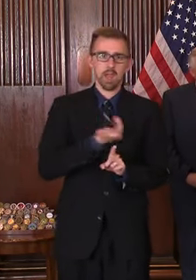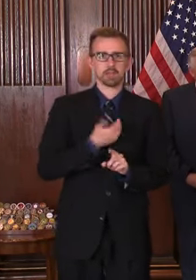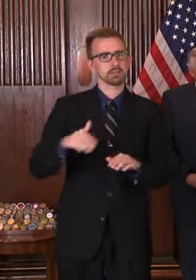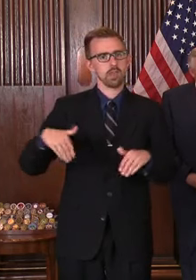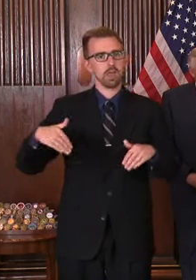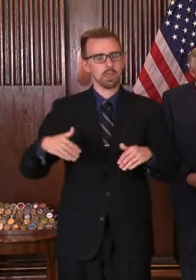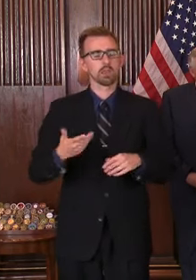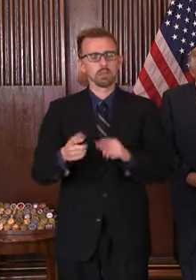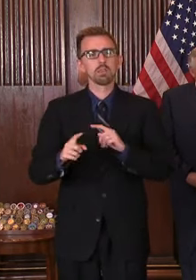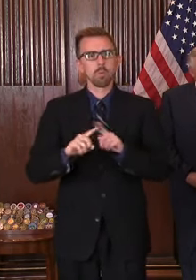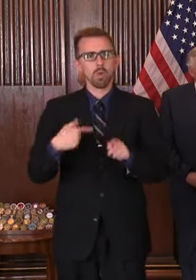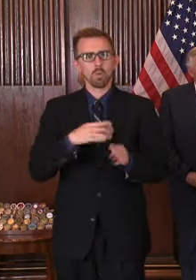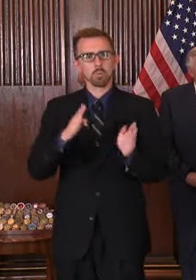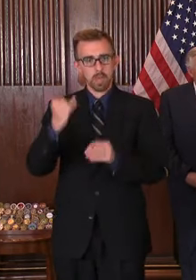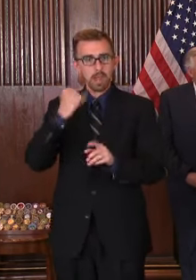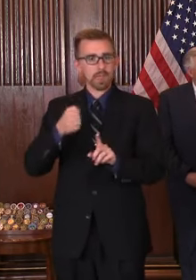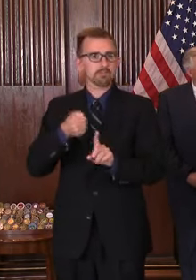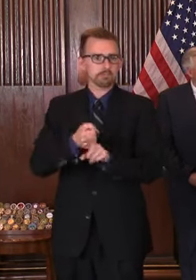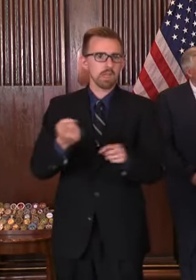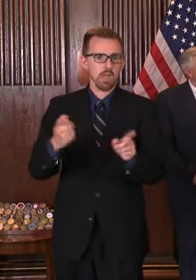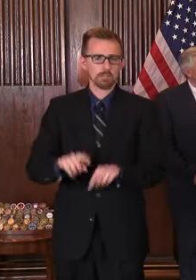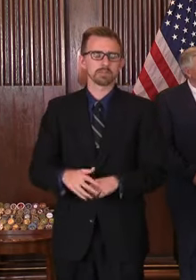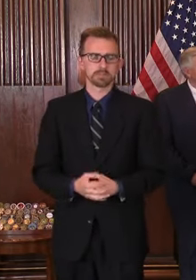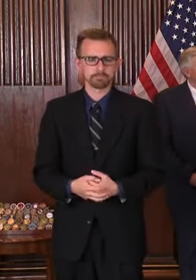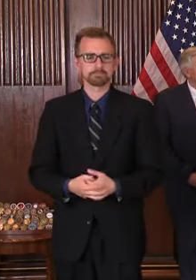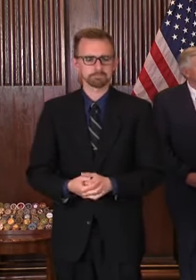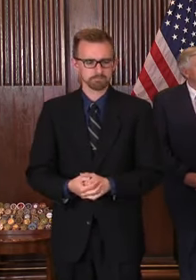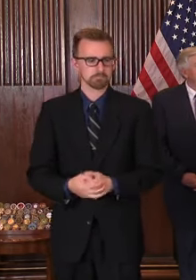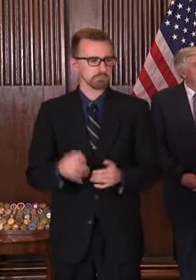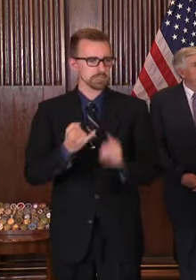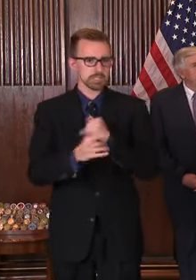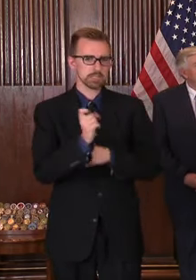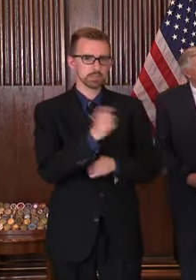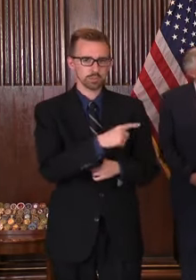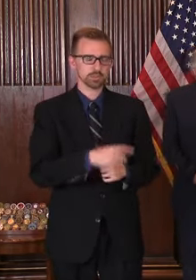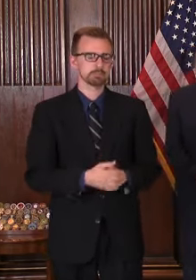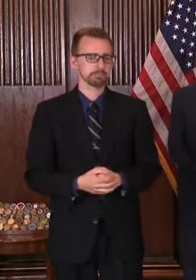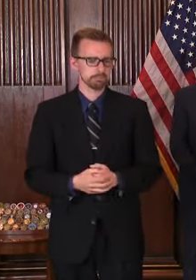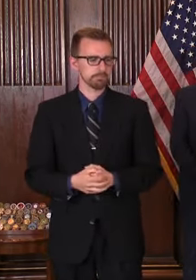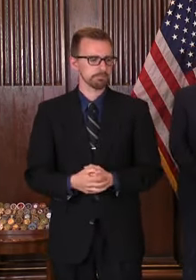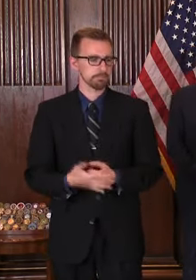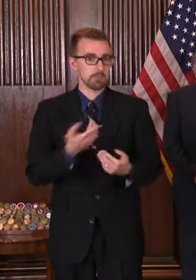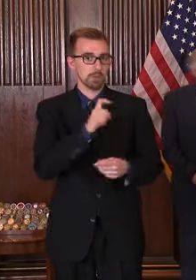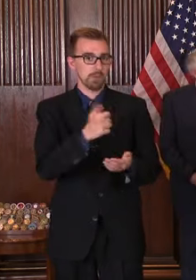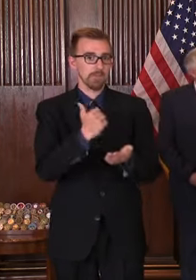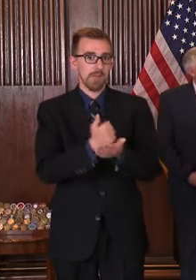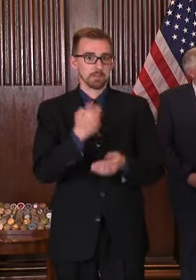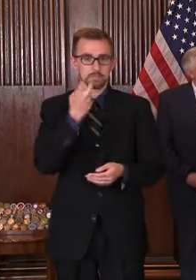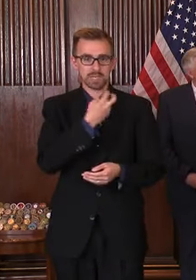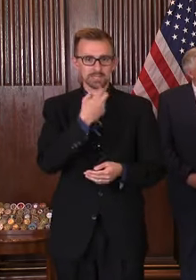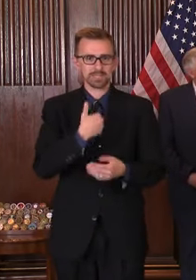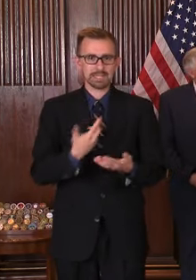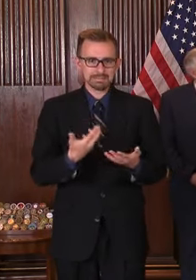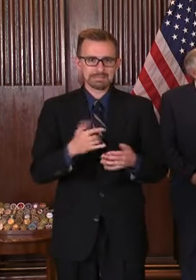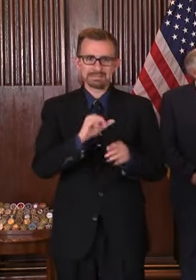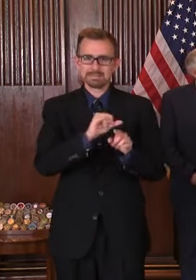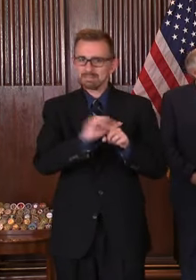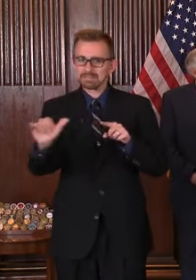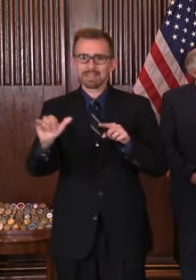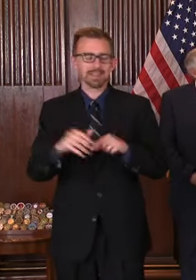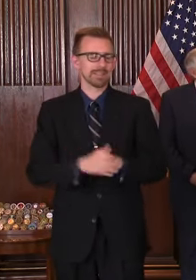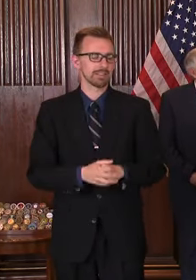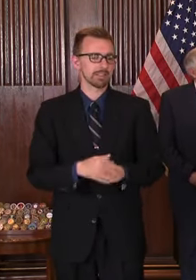deficiencies, but we're prepared for it. All right, and the final question for you, Dr. Trautman. You may have to help me with this, the pronunciation of this drug, but have doctors